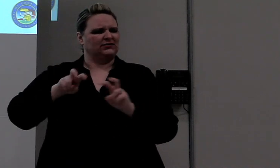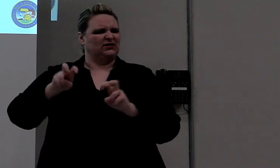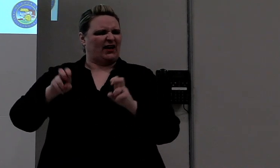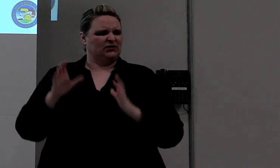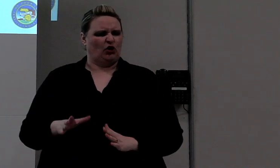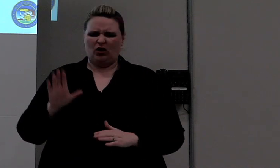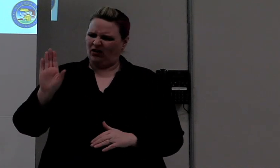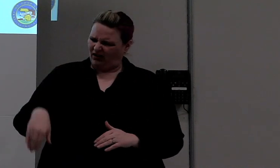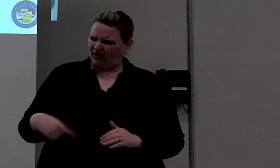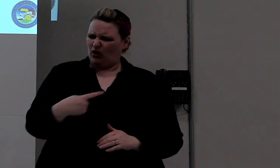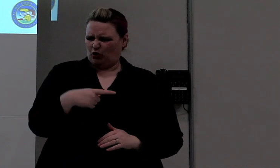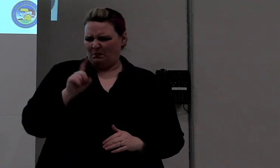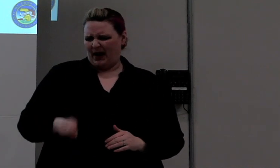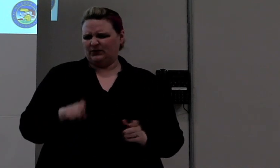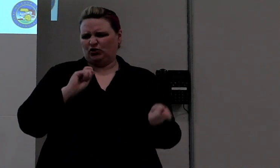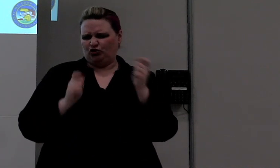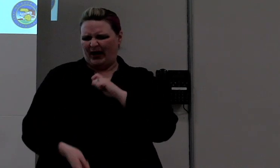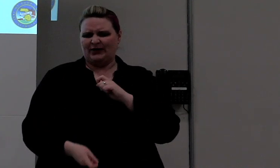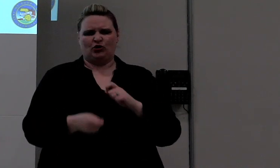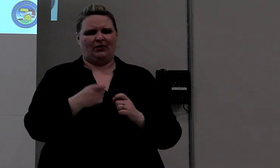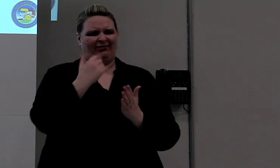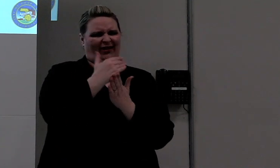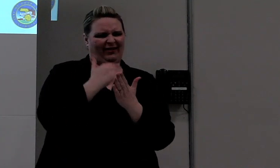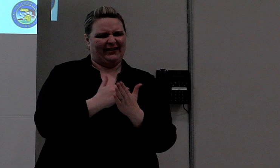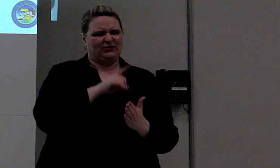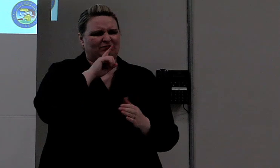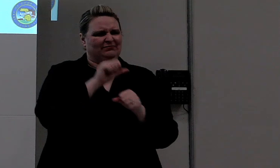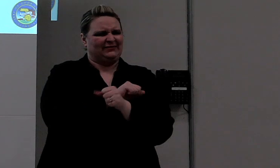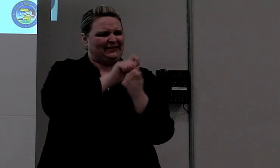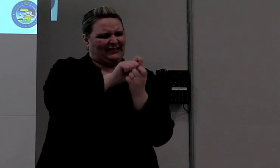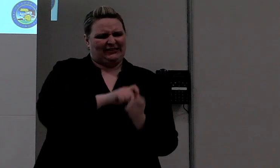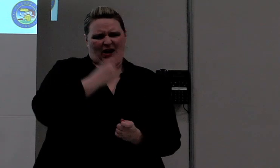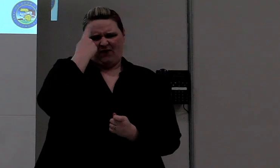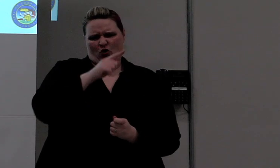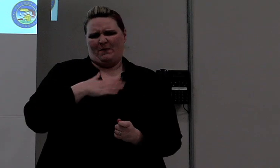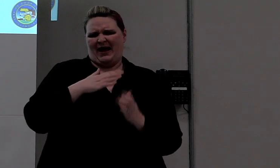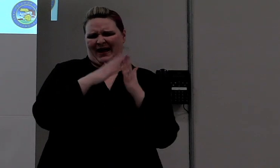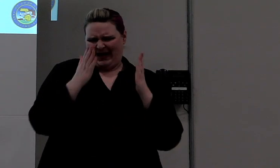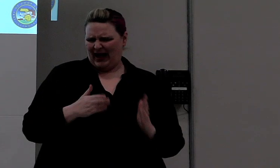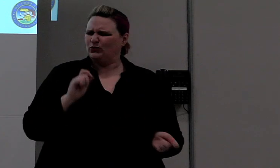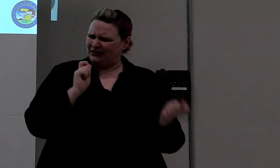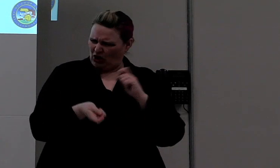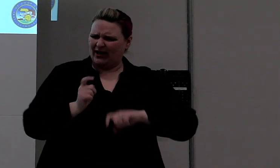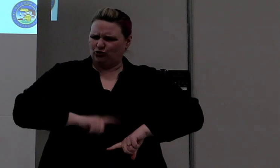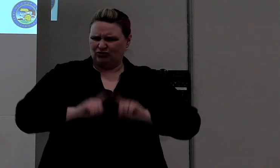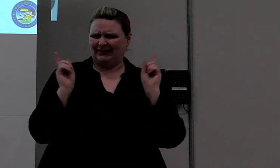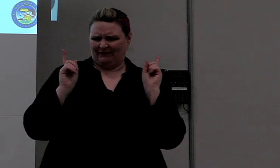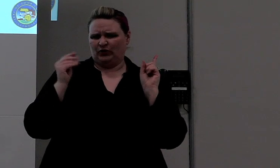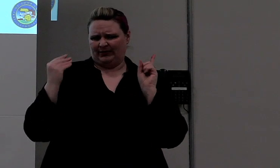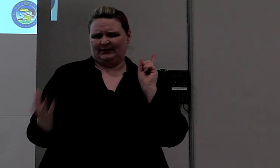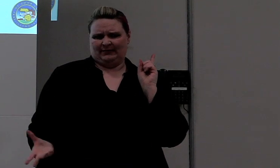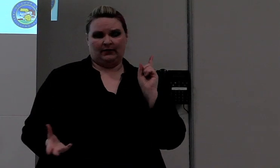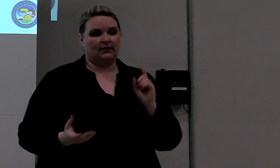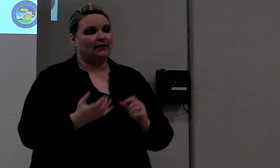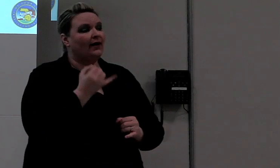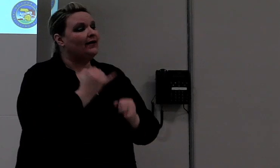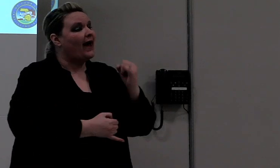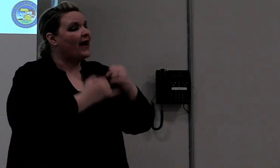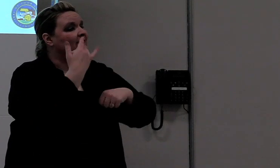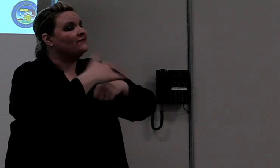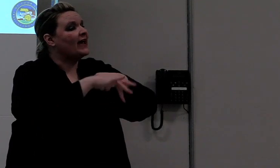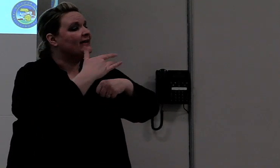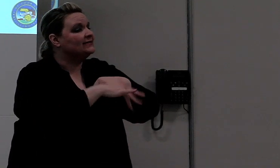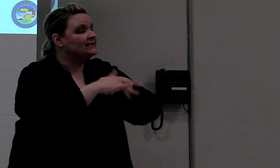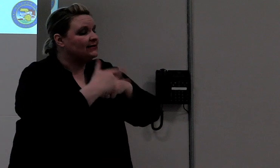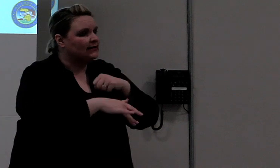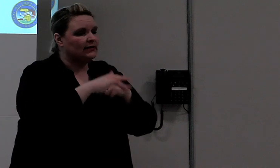the real property characteristic records. They're the ones that control that part of it. And then the last one is vacancy. So this is